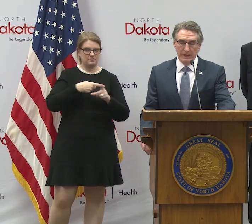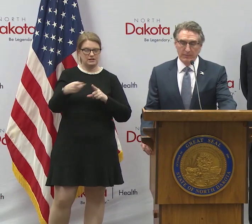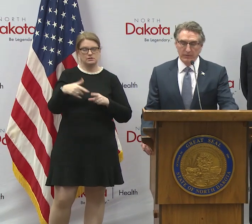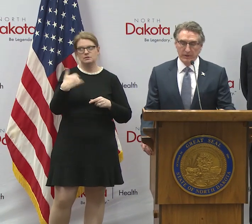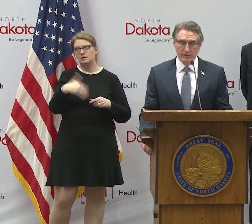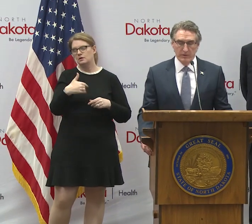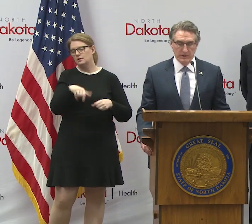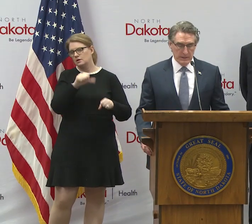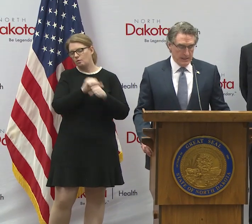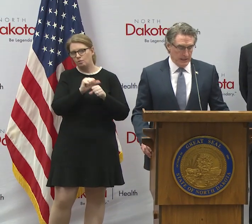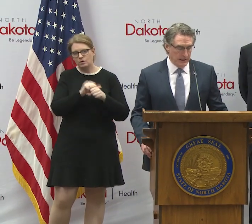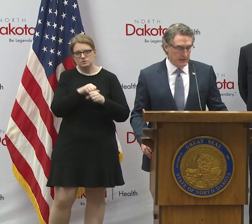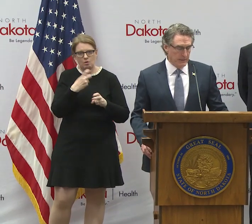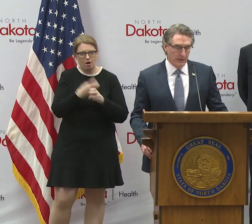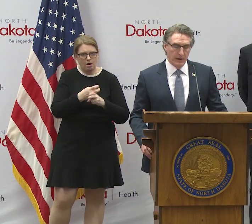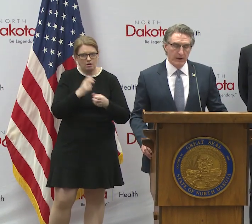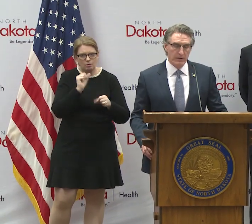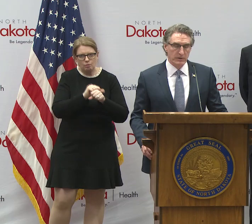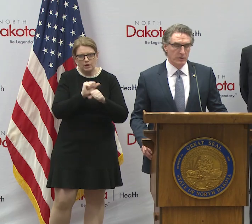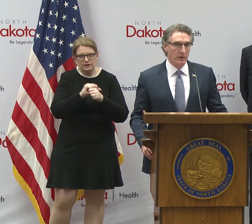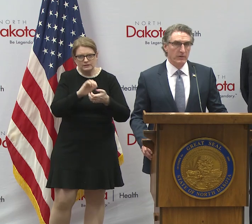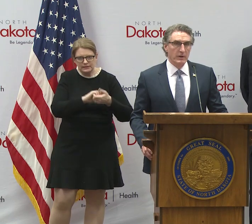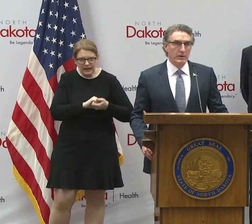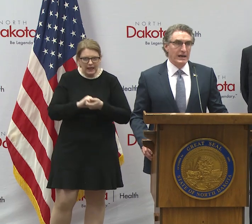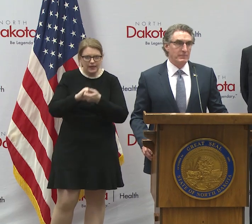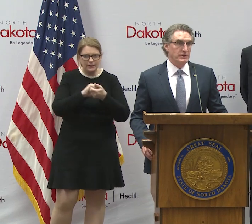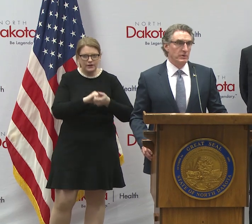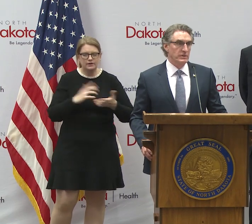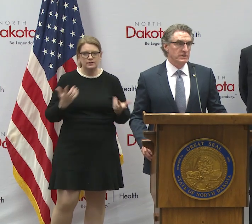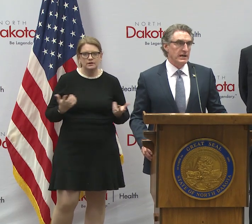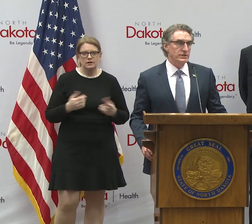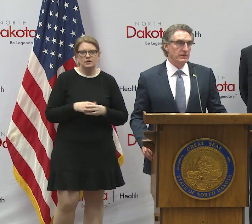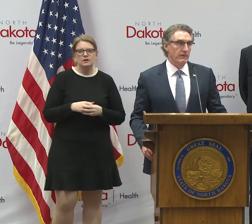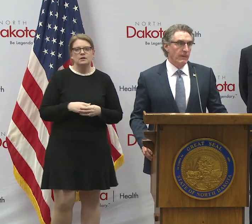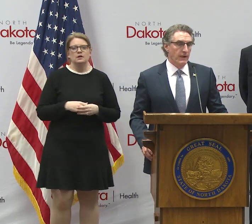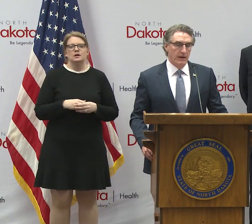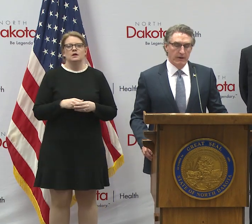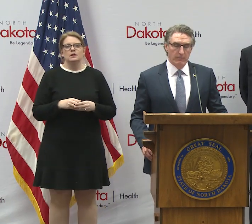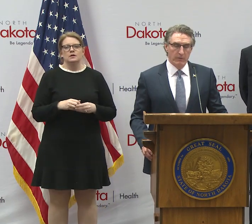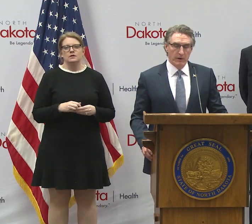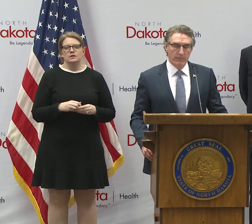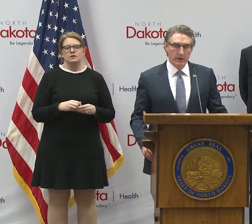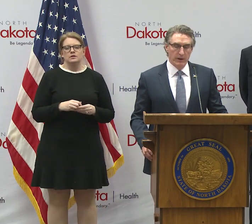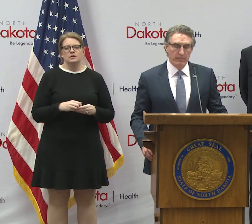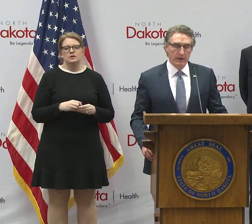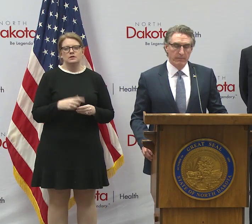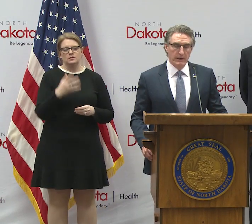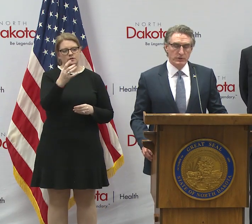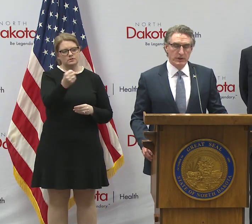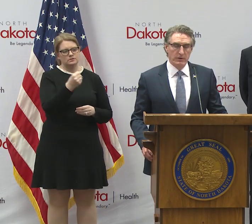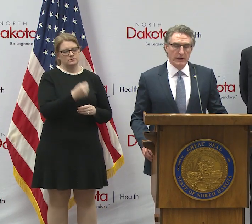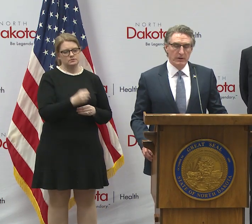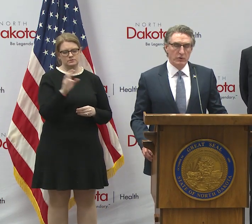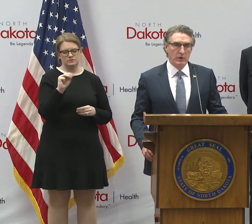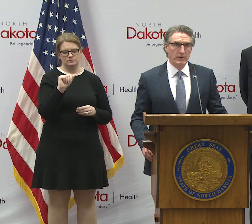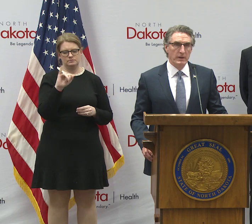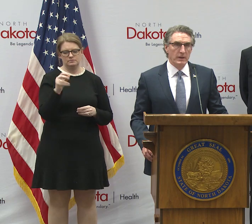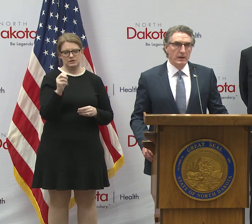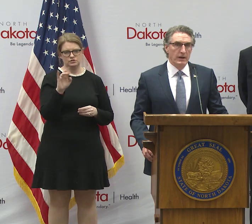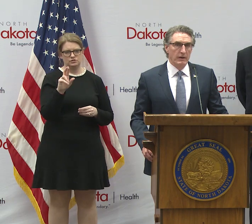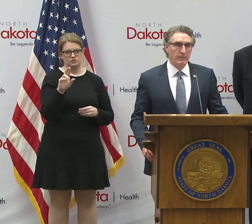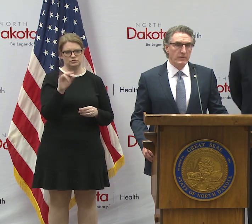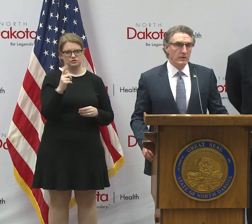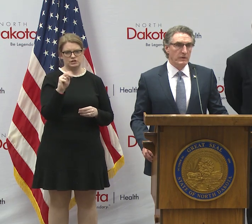so collaboratively to do this. Next up, to sort of capstone this section, we want to bring up Major General Alan